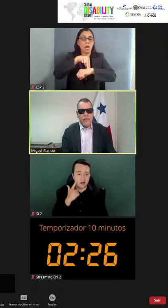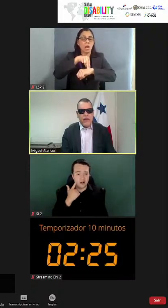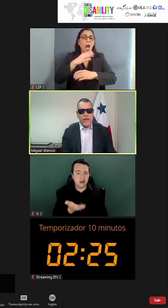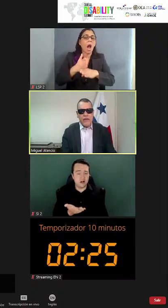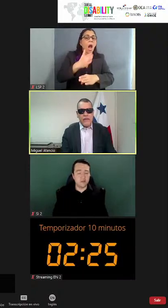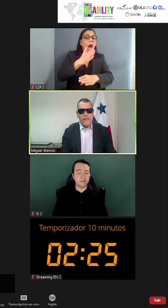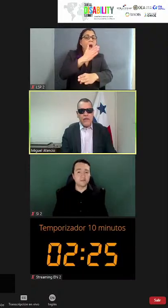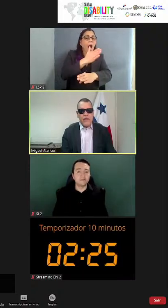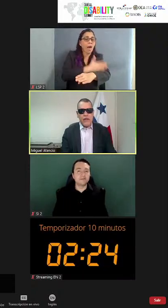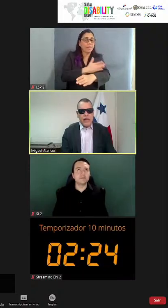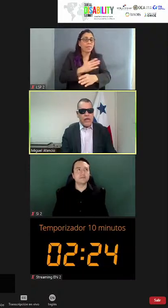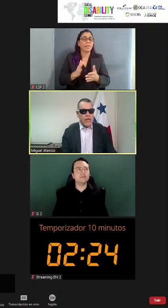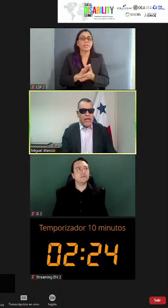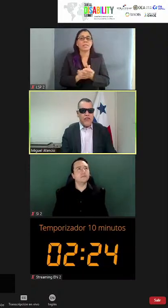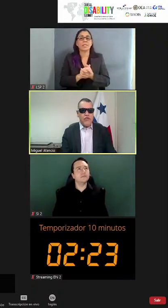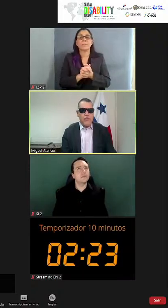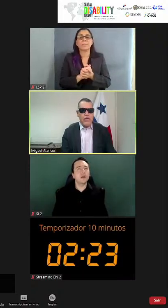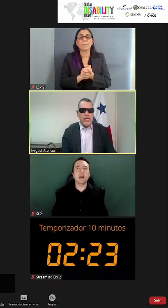before